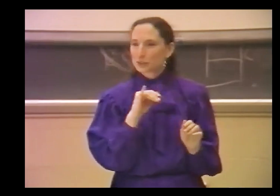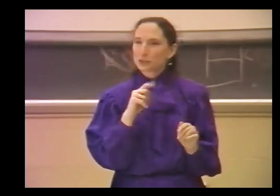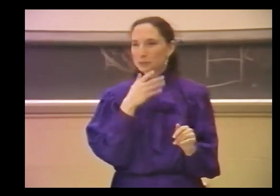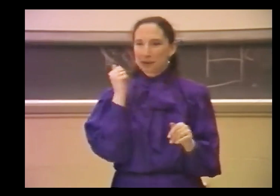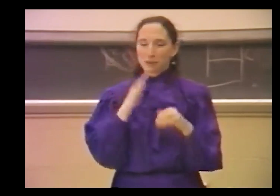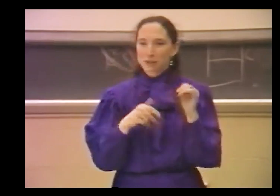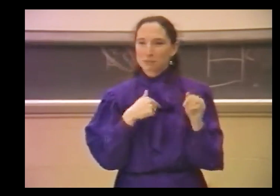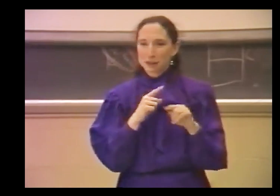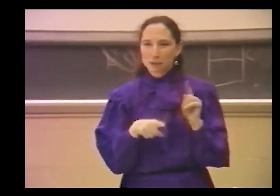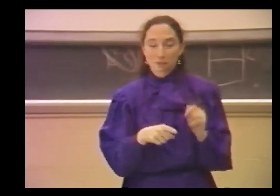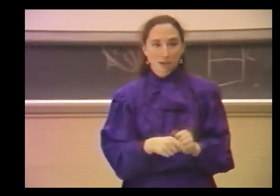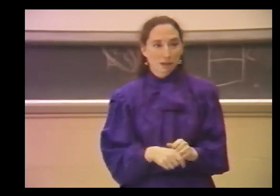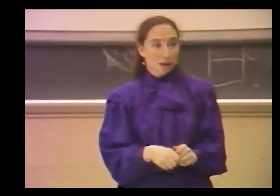do it better than me, but